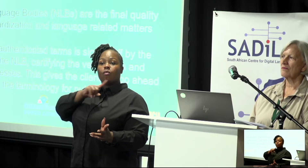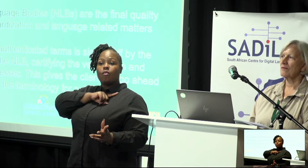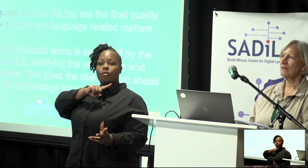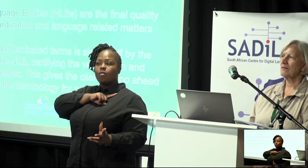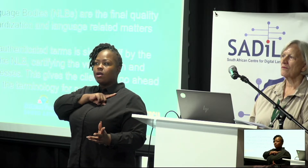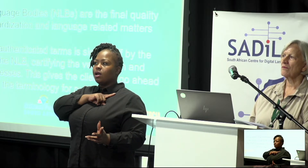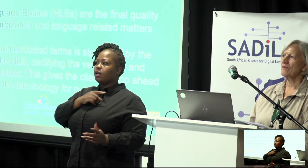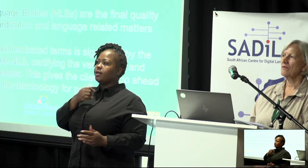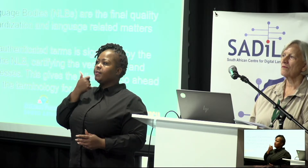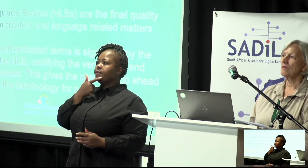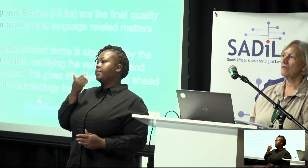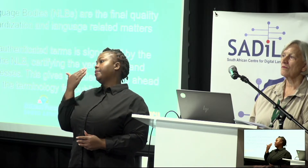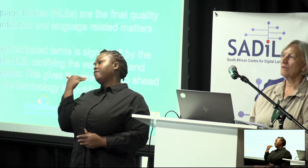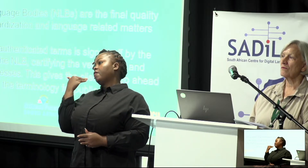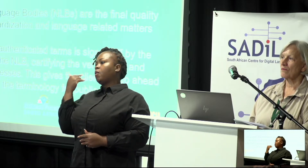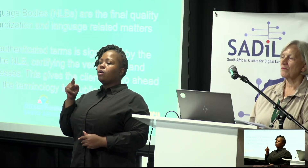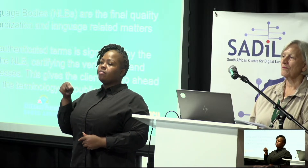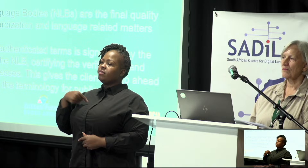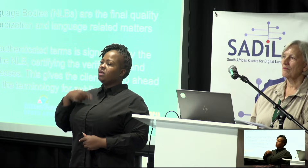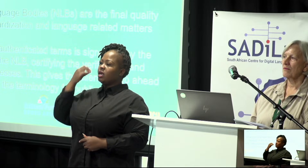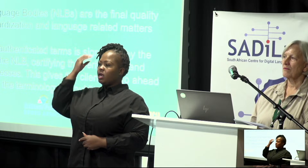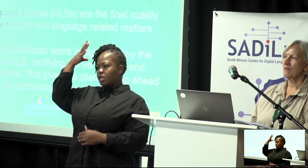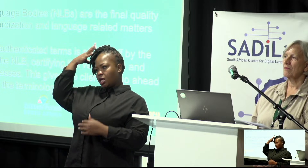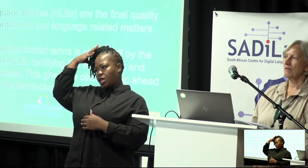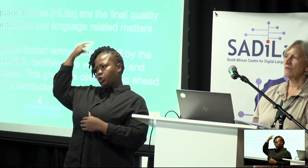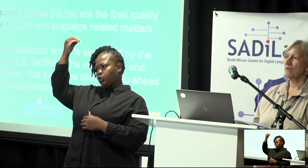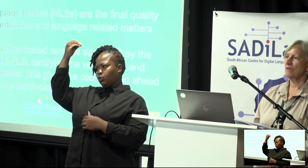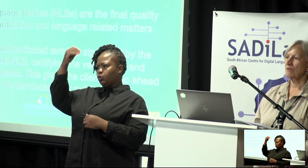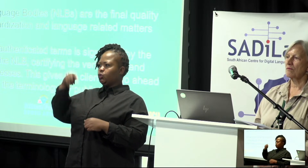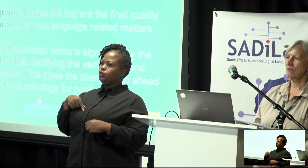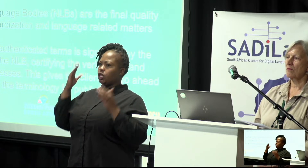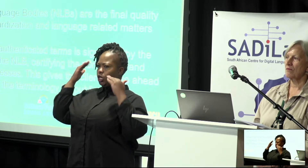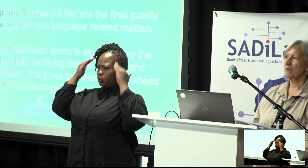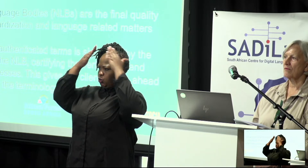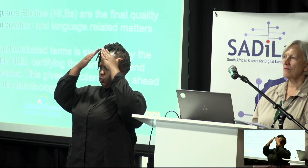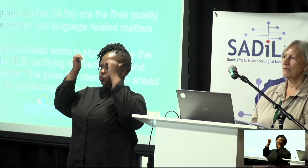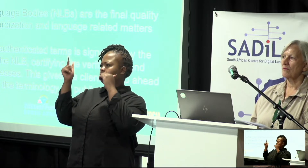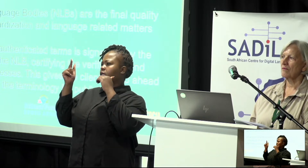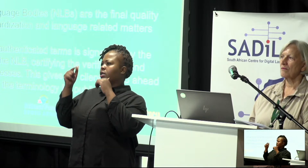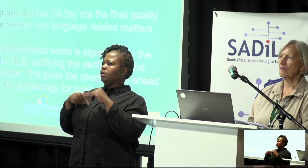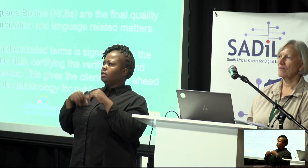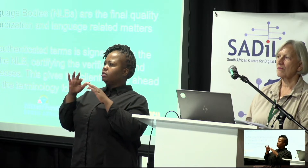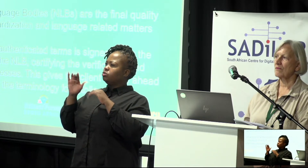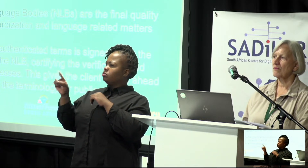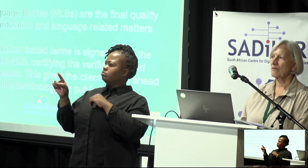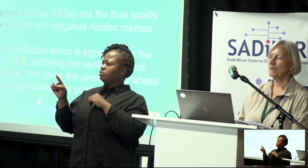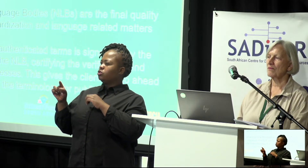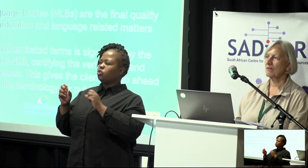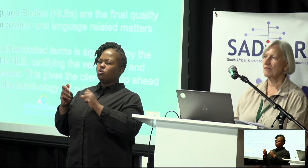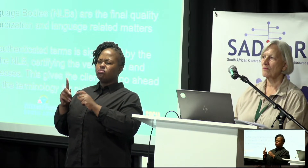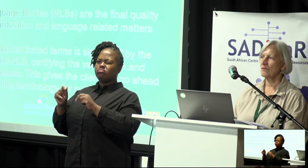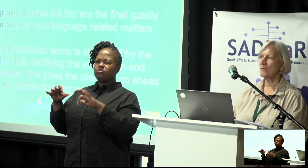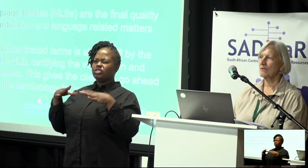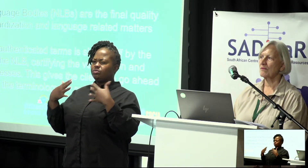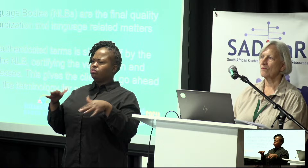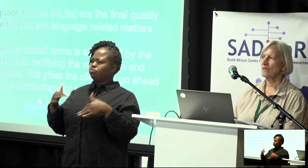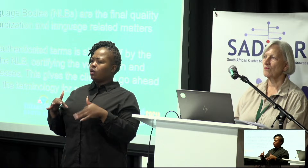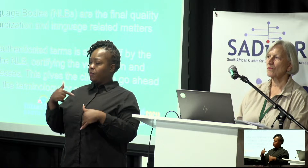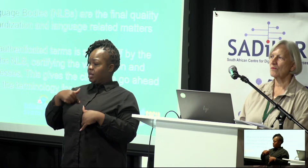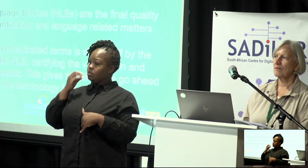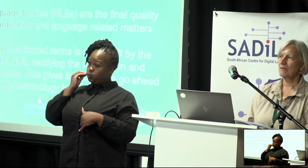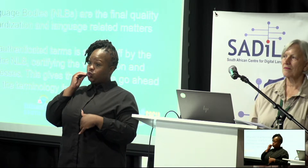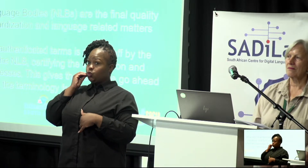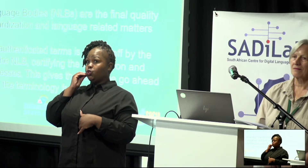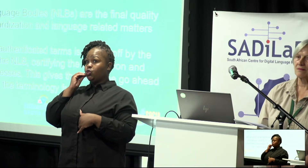I was recently in Lesotho, and so I get on to Thaba Bosiu very rich history of Basotho because I'm a